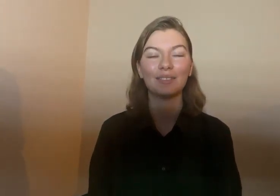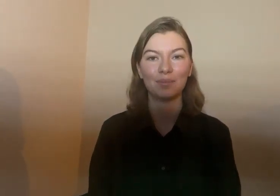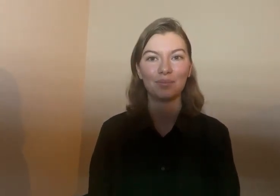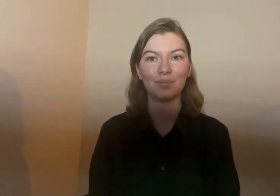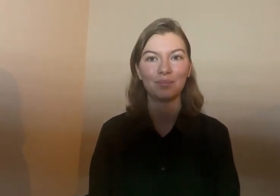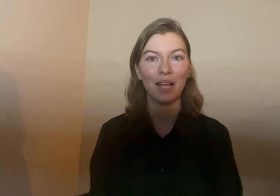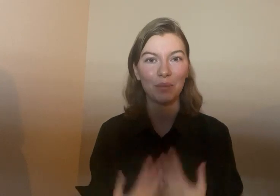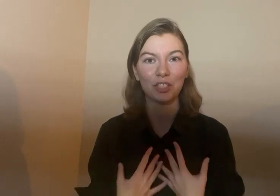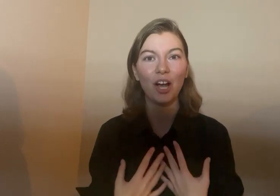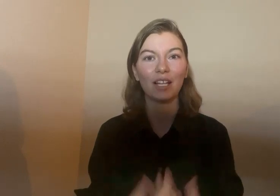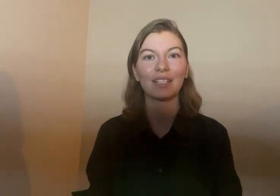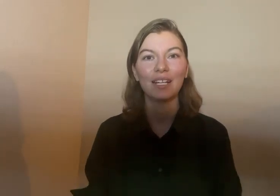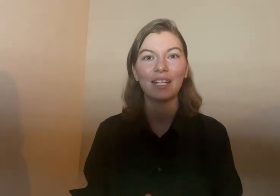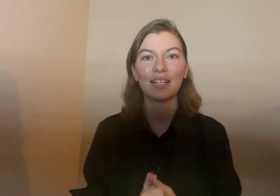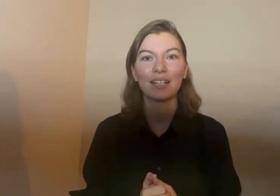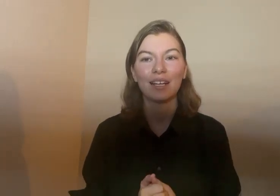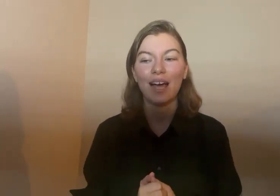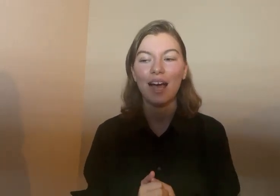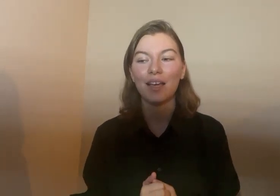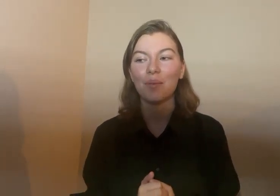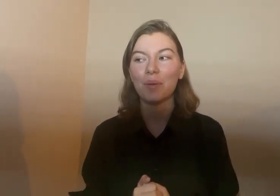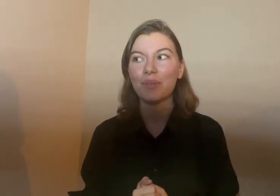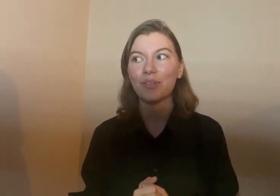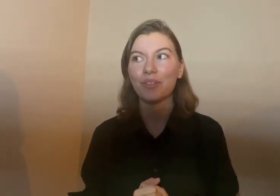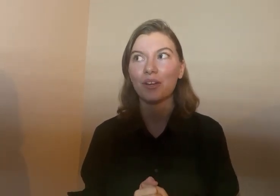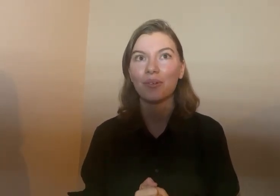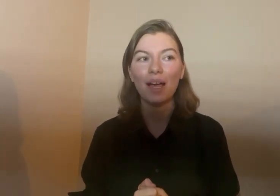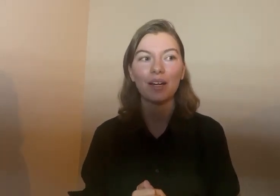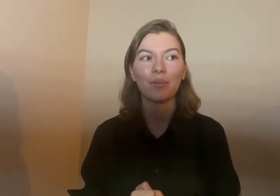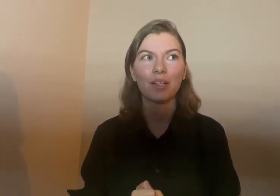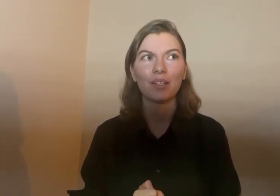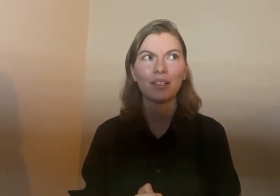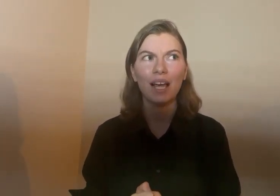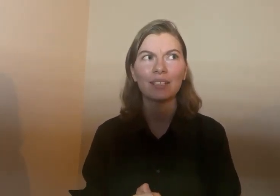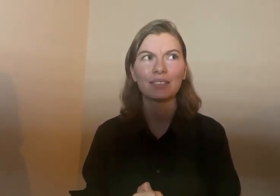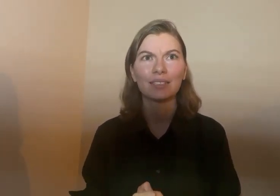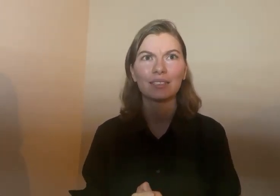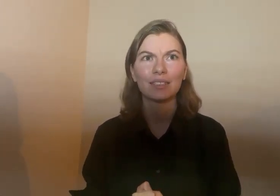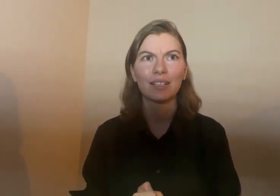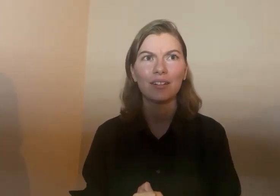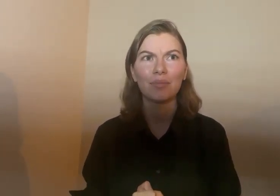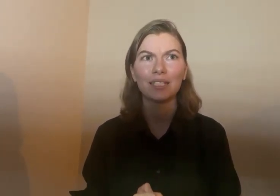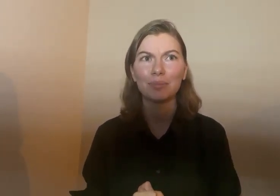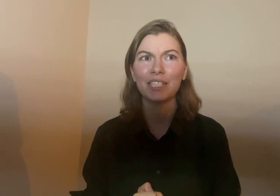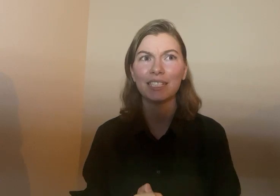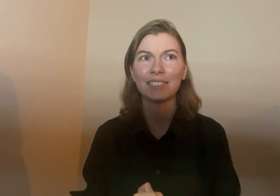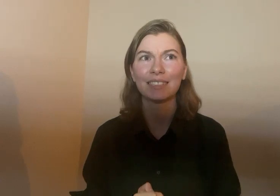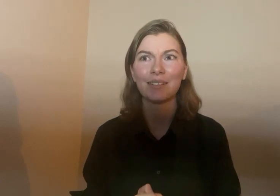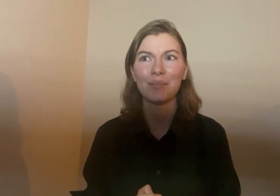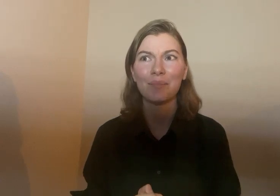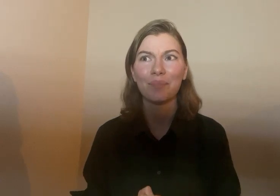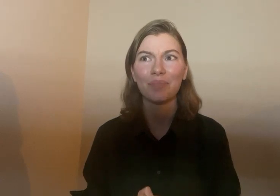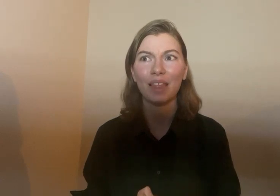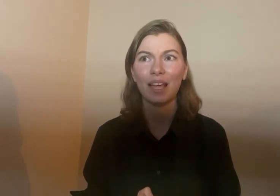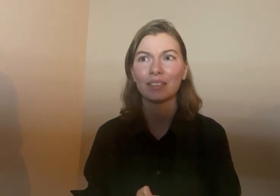Hi, I'm John. I am a musical theatre writer, one of the last of my species. And,